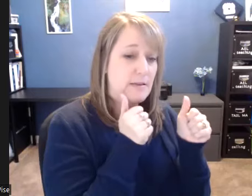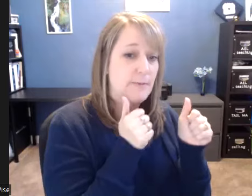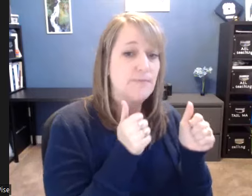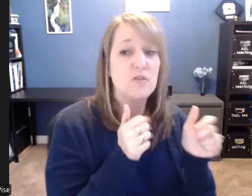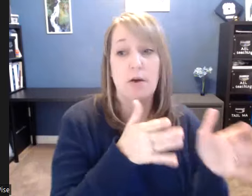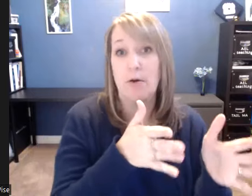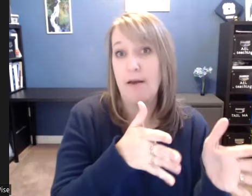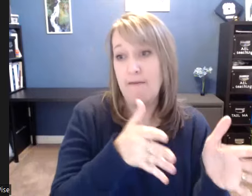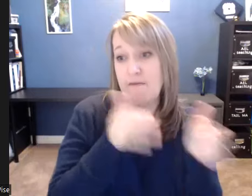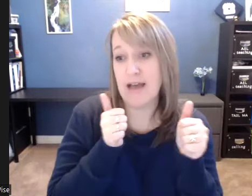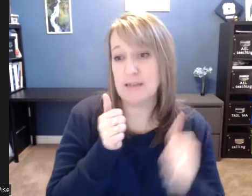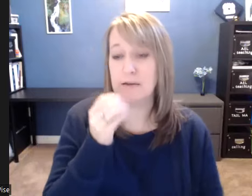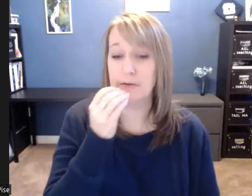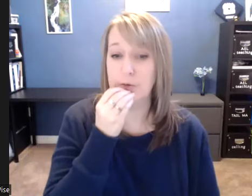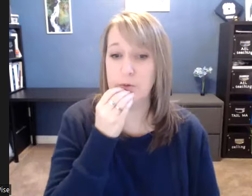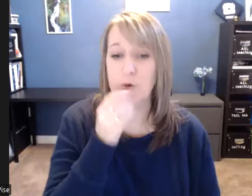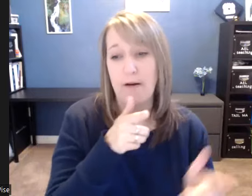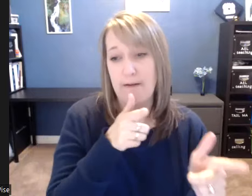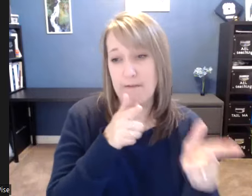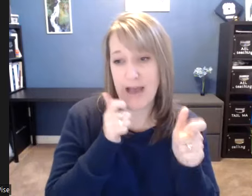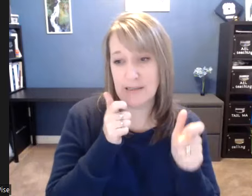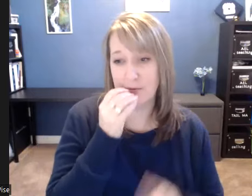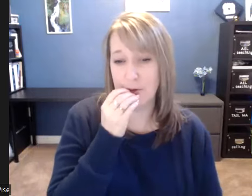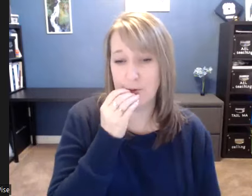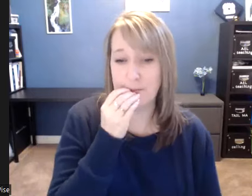fast. So fast food or fast food.